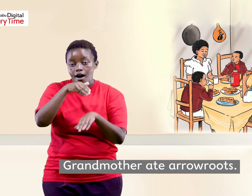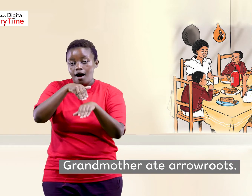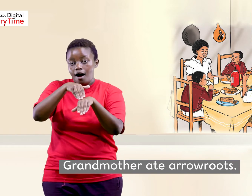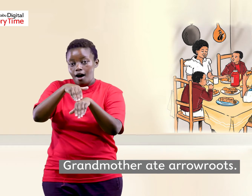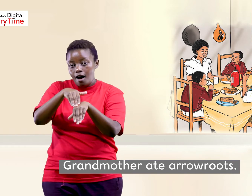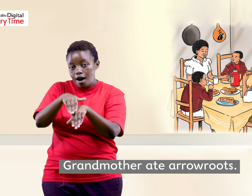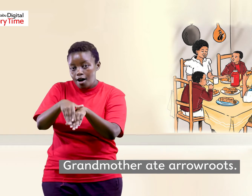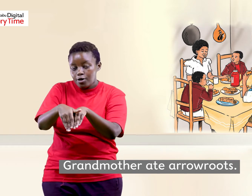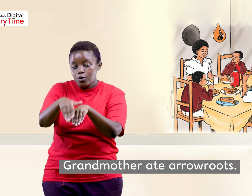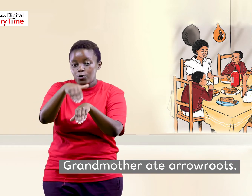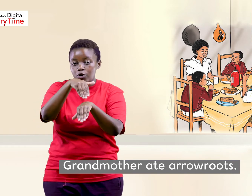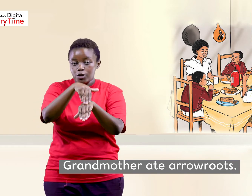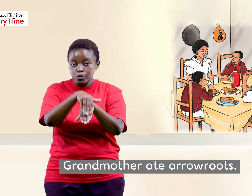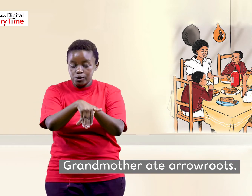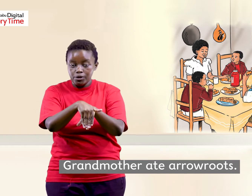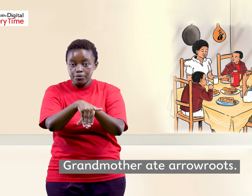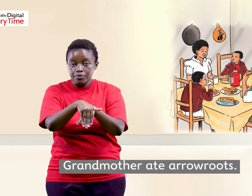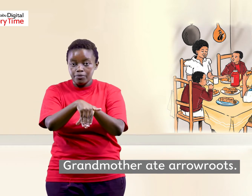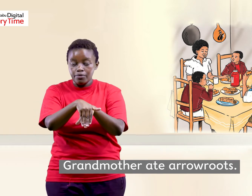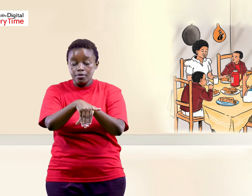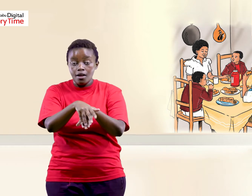Grandmother ate arrowroot.